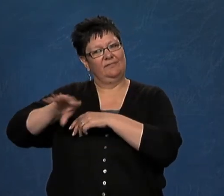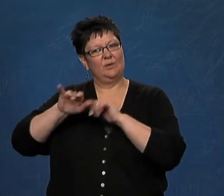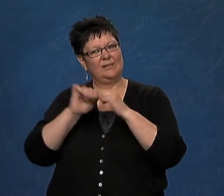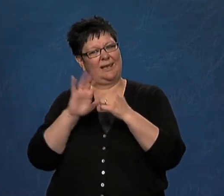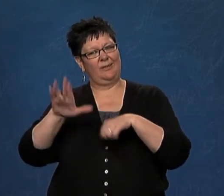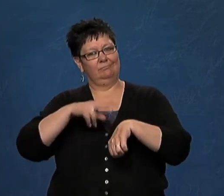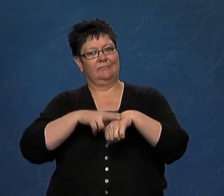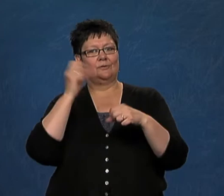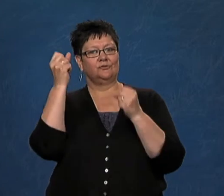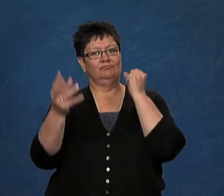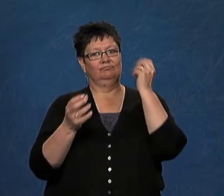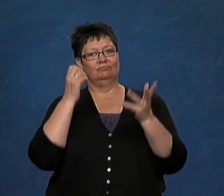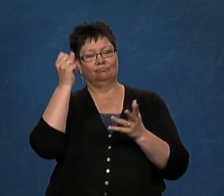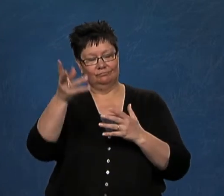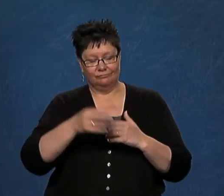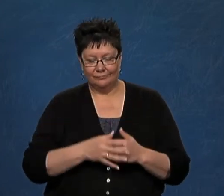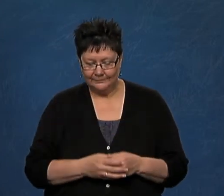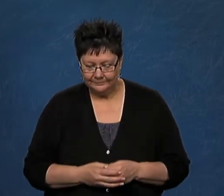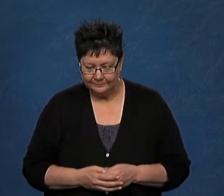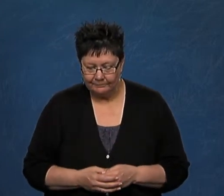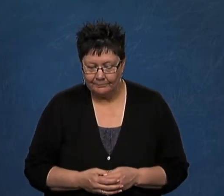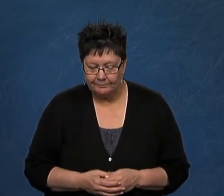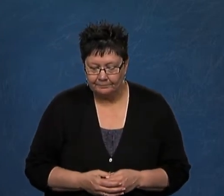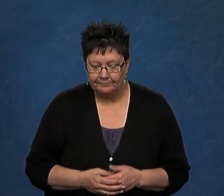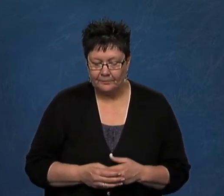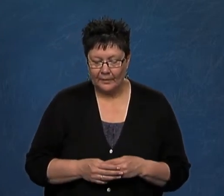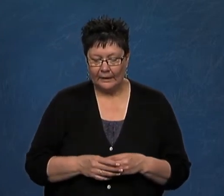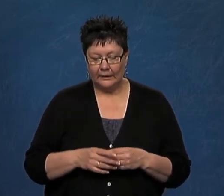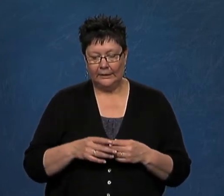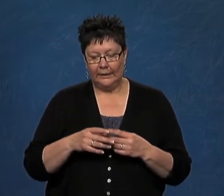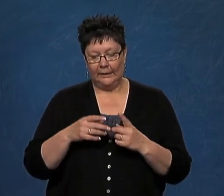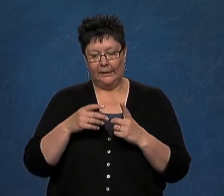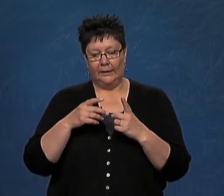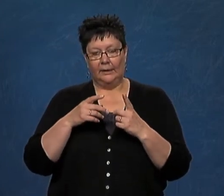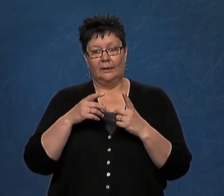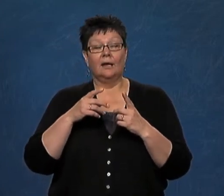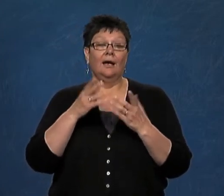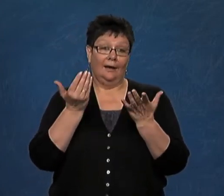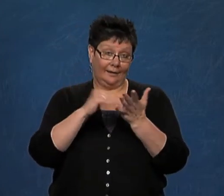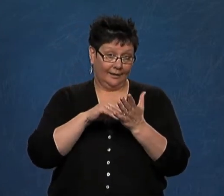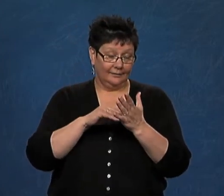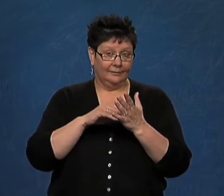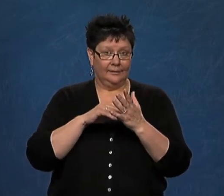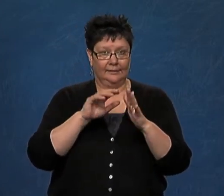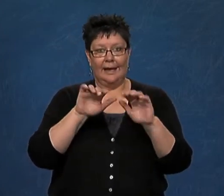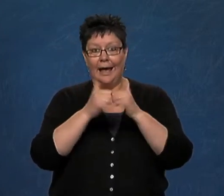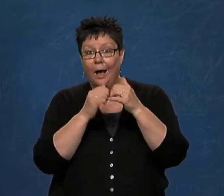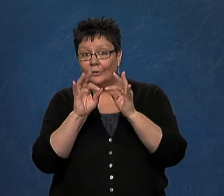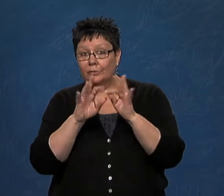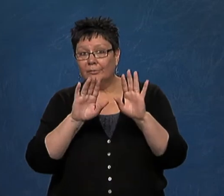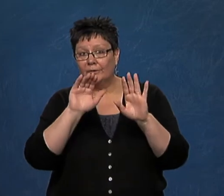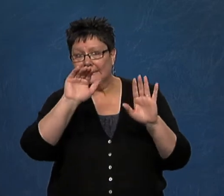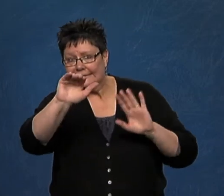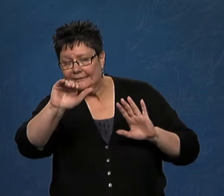because of the use of technology. It influences the deaf person's ability to be fluent or to be